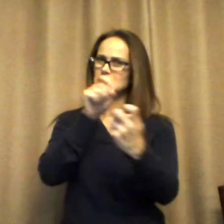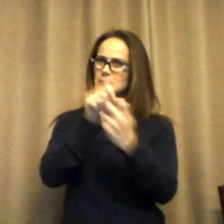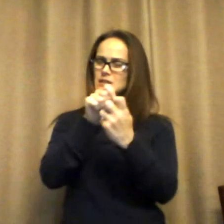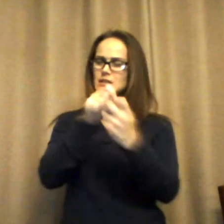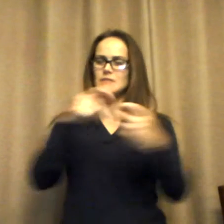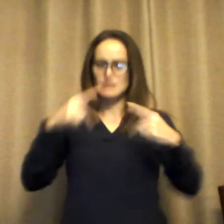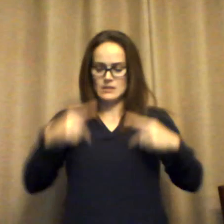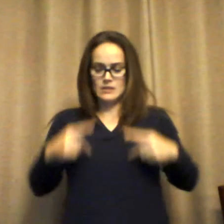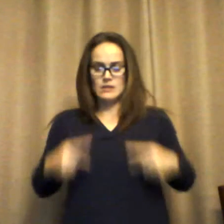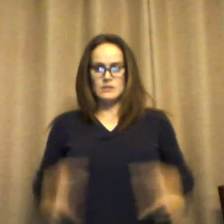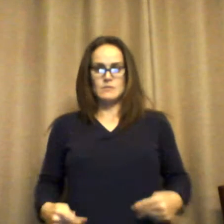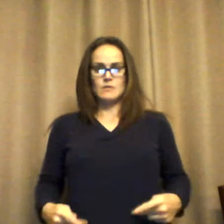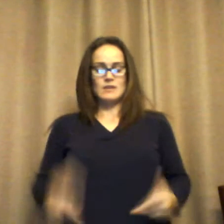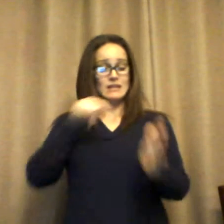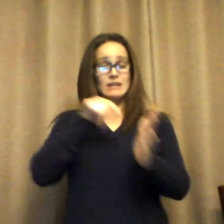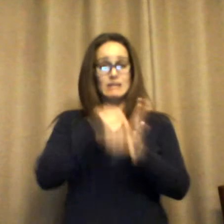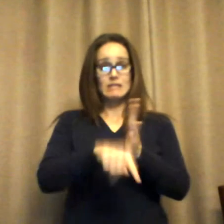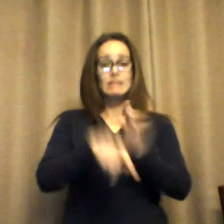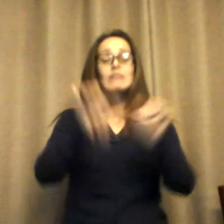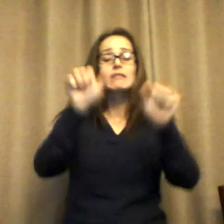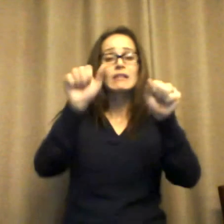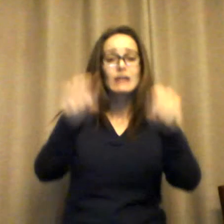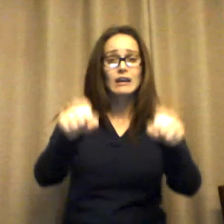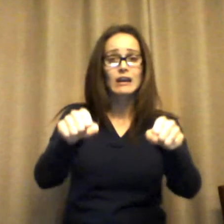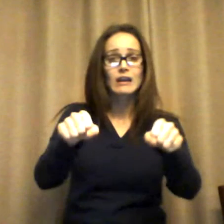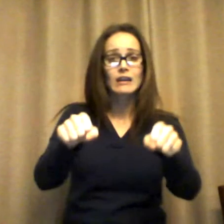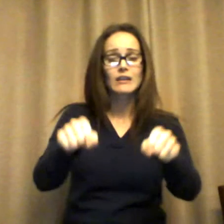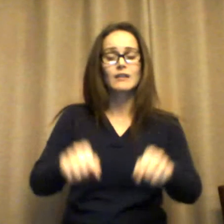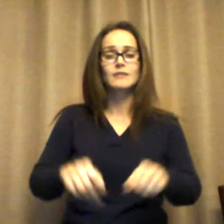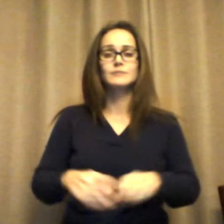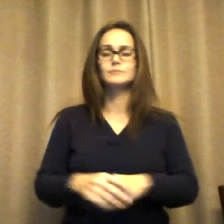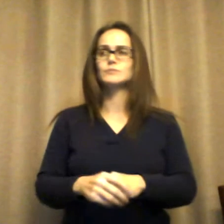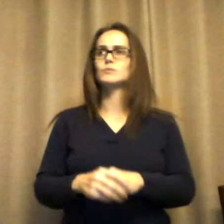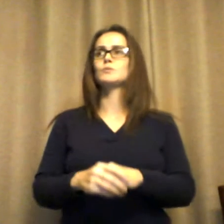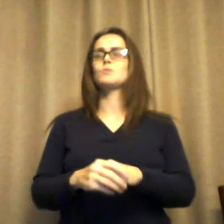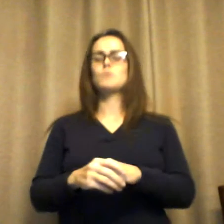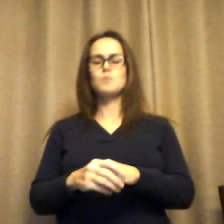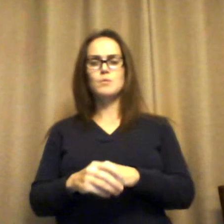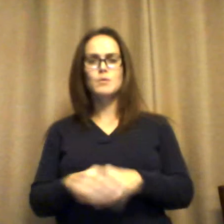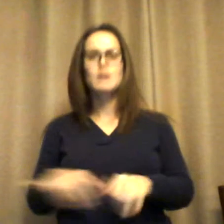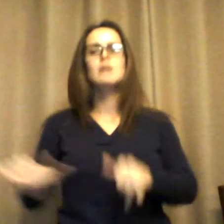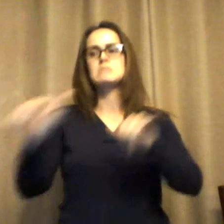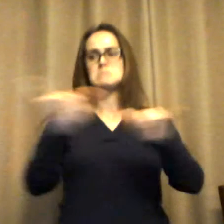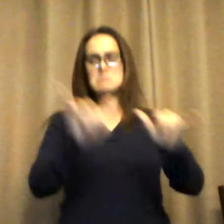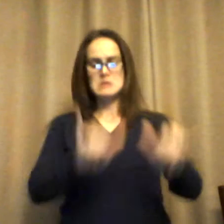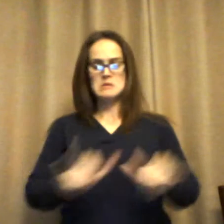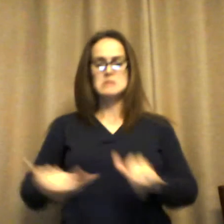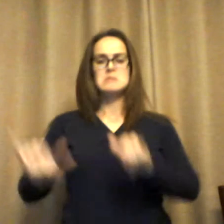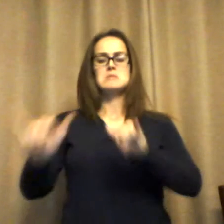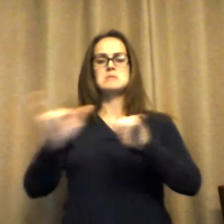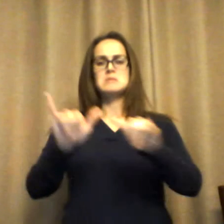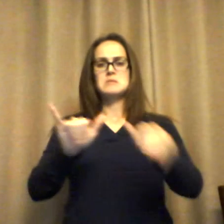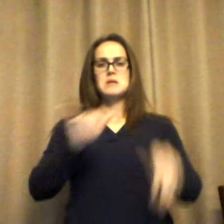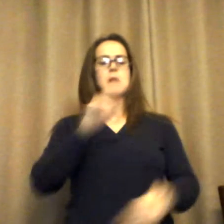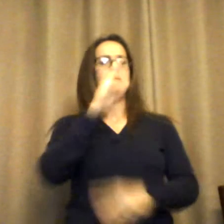is a potentially deadly inflammation of the lungs that is one of the most common infections occurring in people with HIV